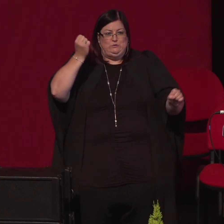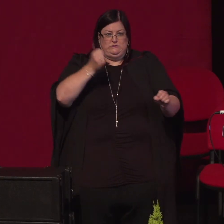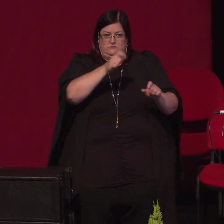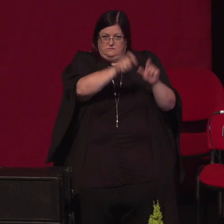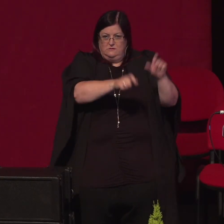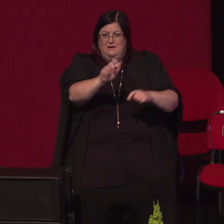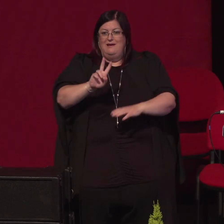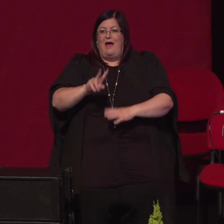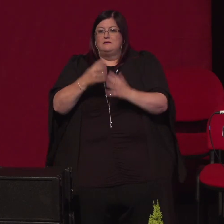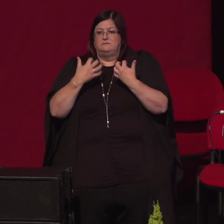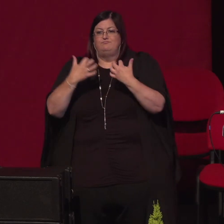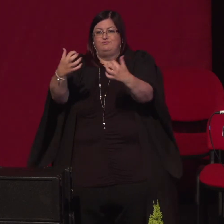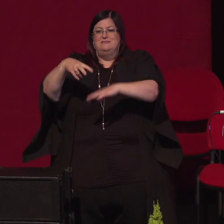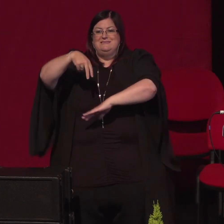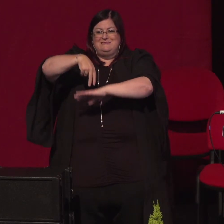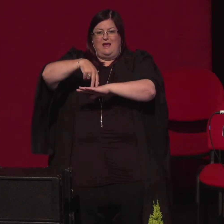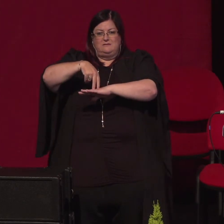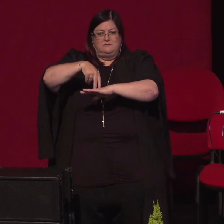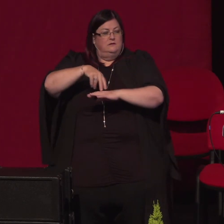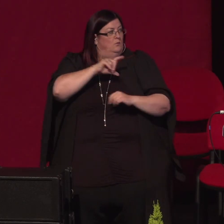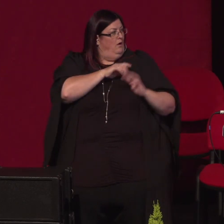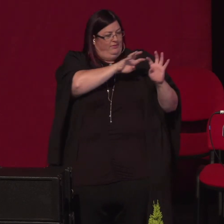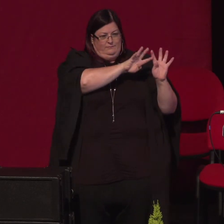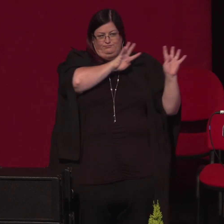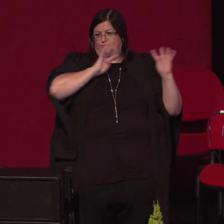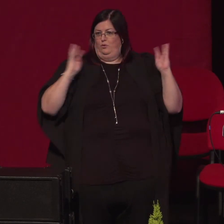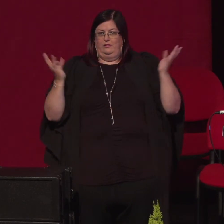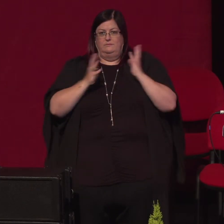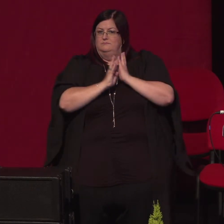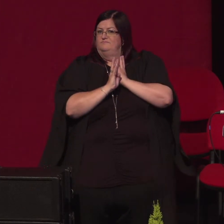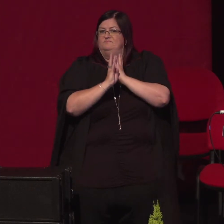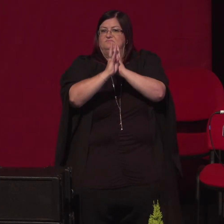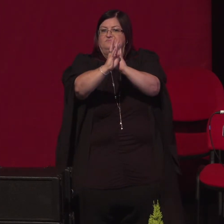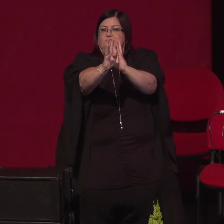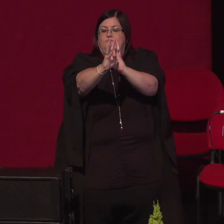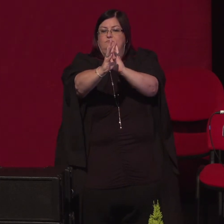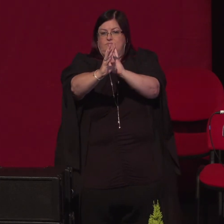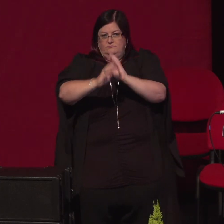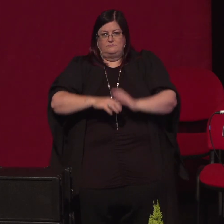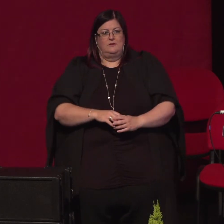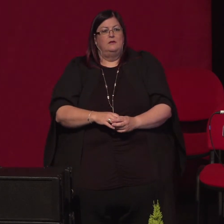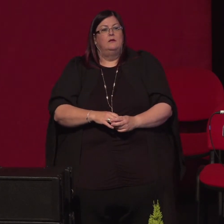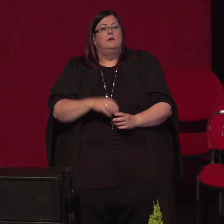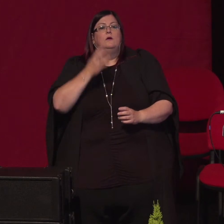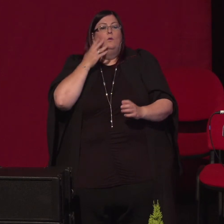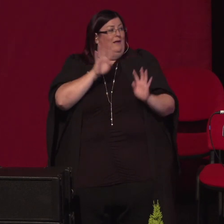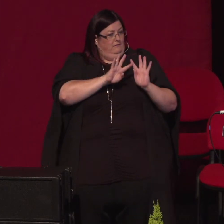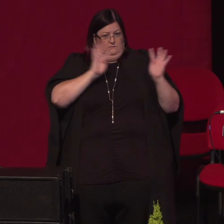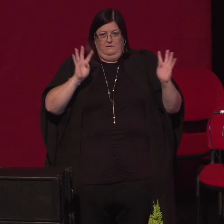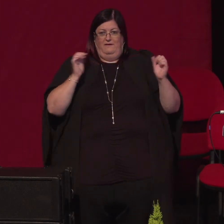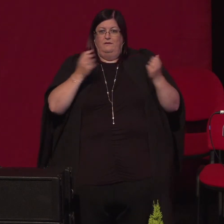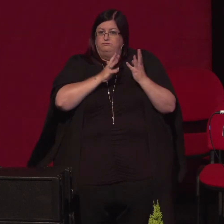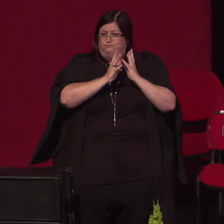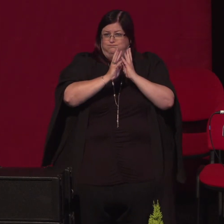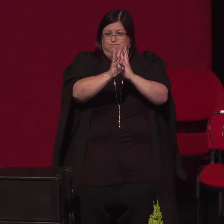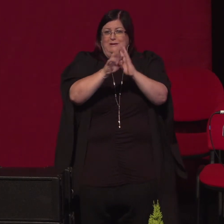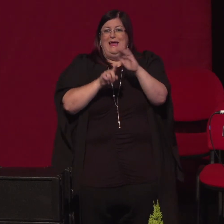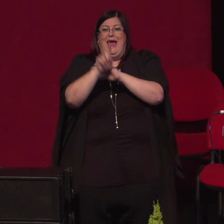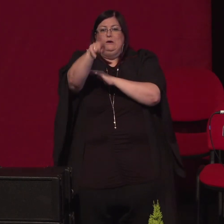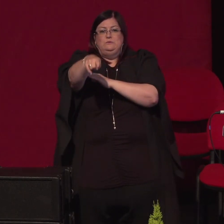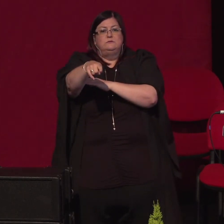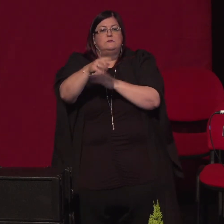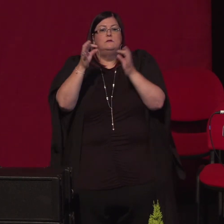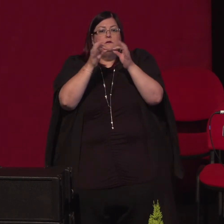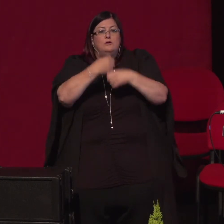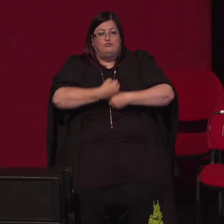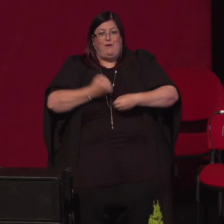able, as the platform party leave the ceremony hall, again down the central aisle. Once the platform party have left, graduates, you